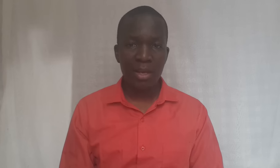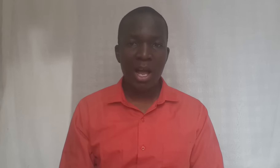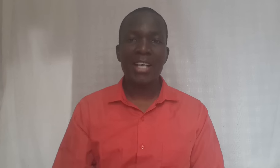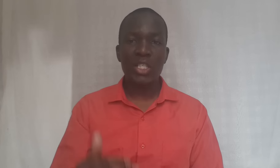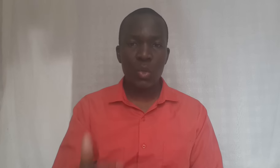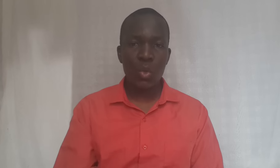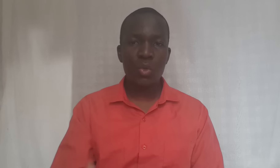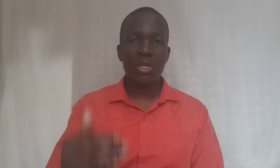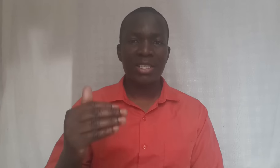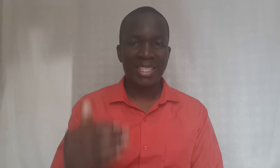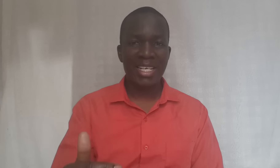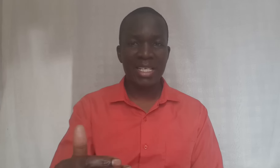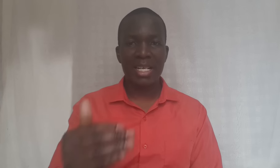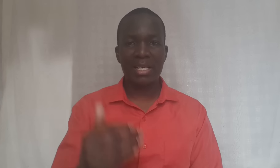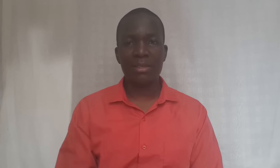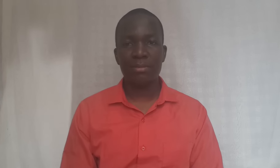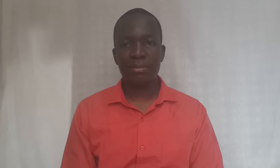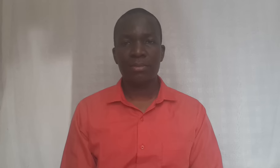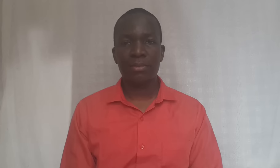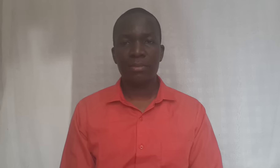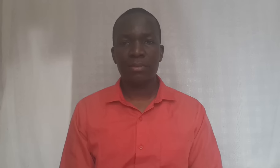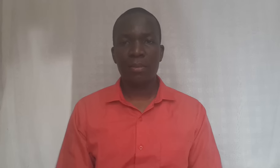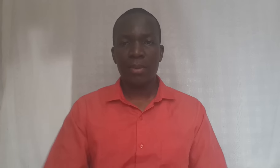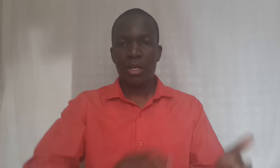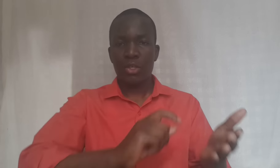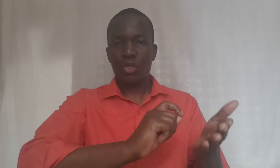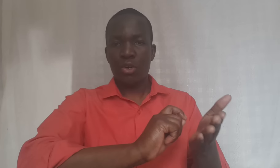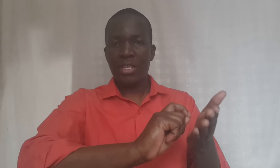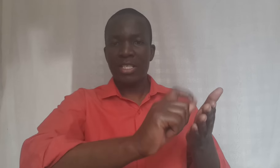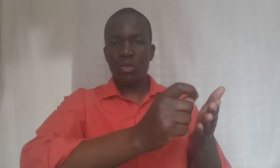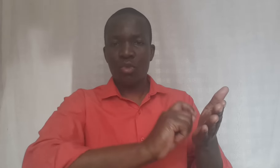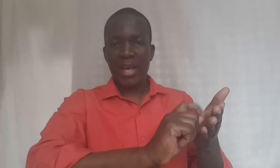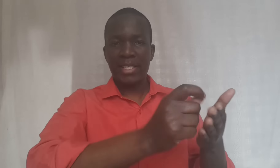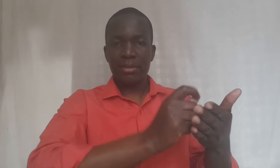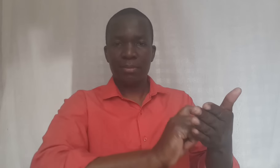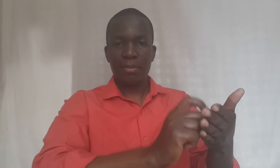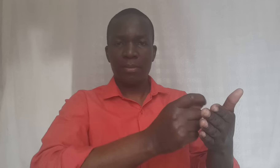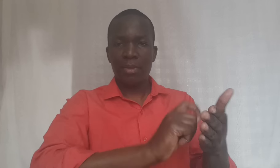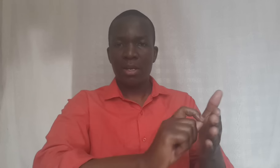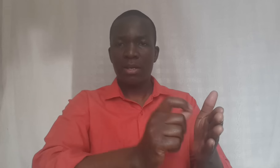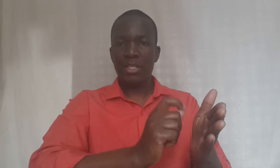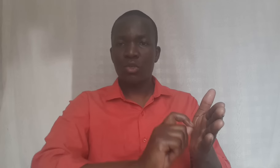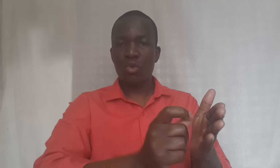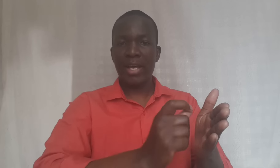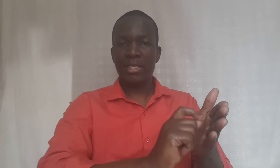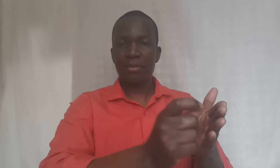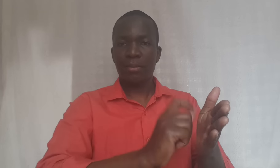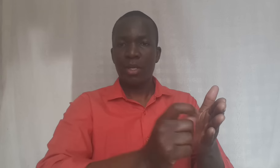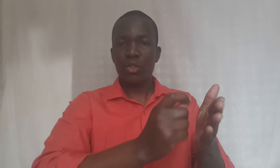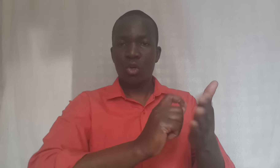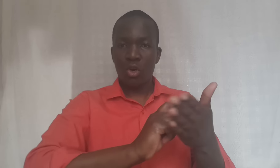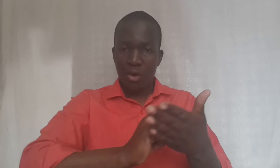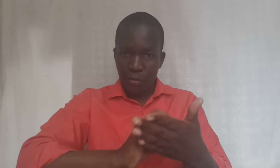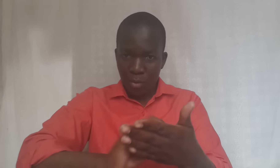a school secretary. So this is to write. This is to write. So from